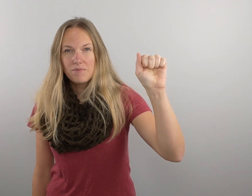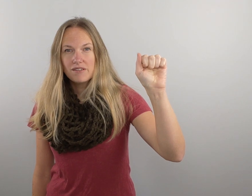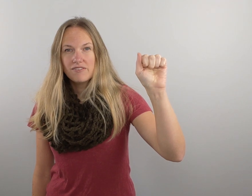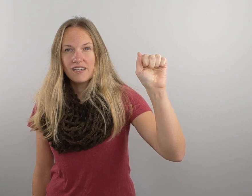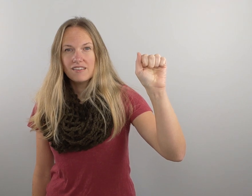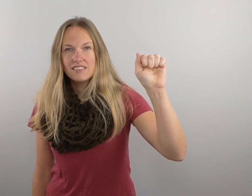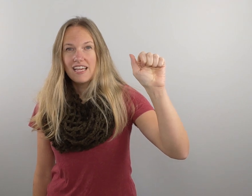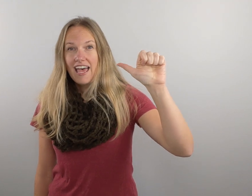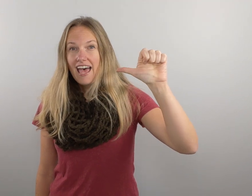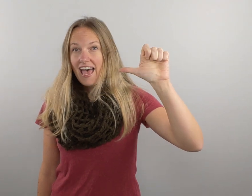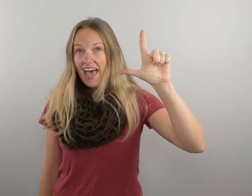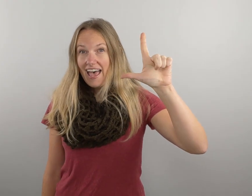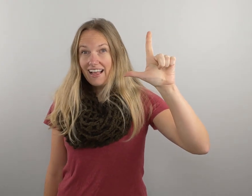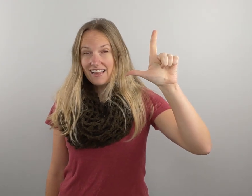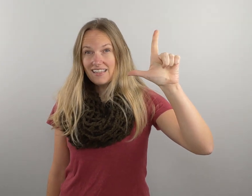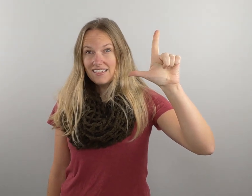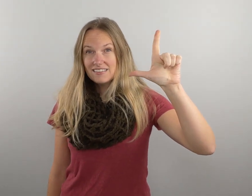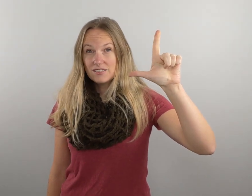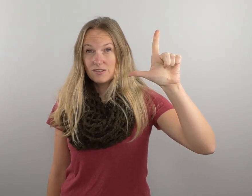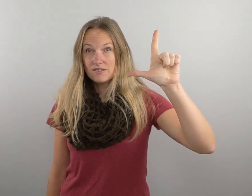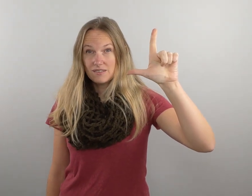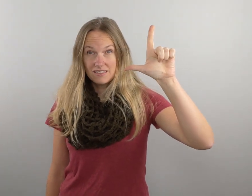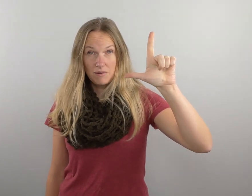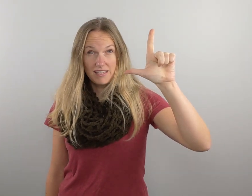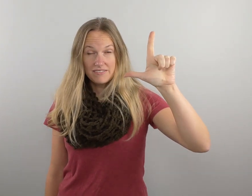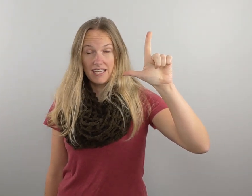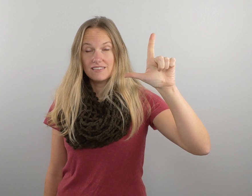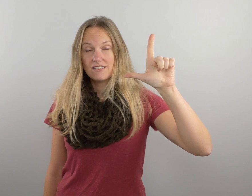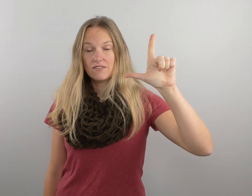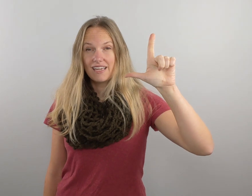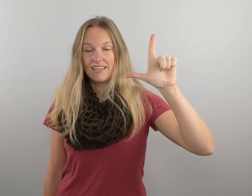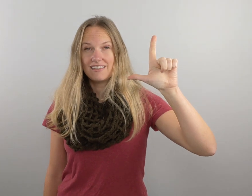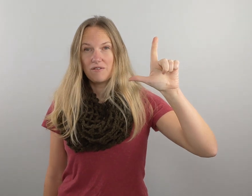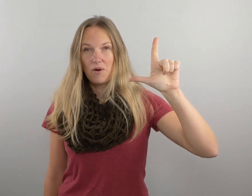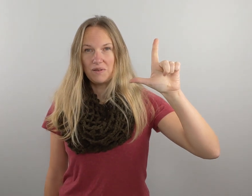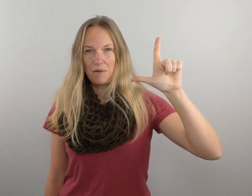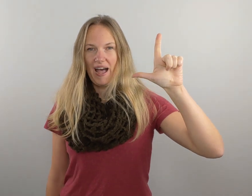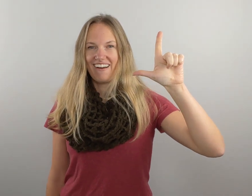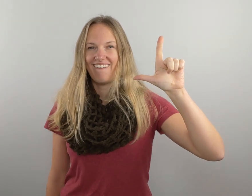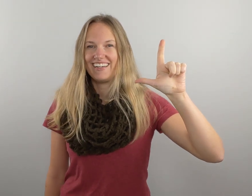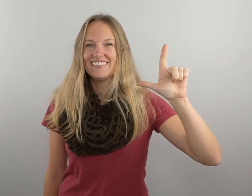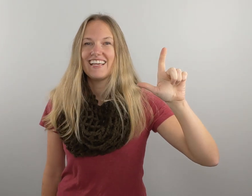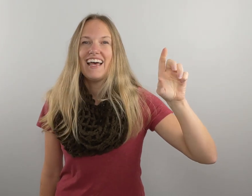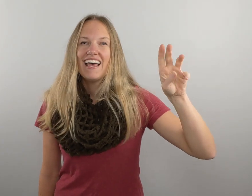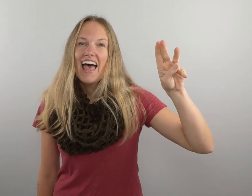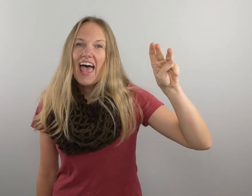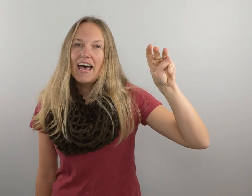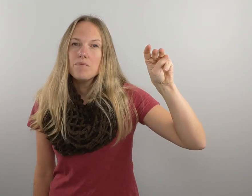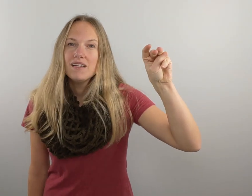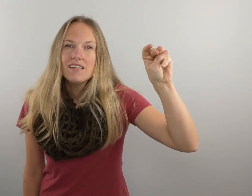of your fingers. L, so it's my left hand, so your right hand, it won't look backwards. M,